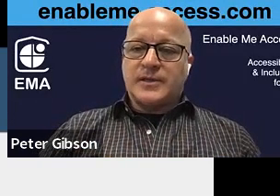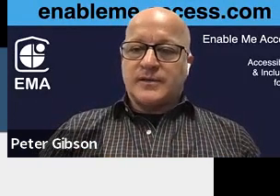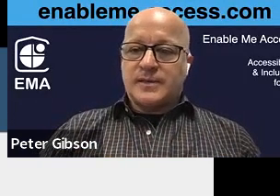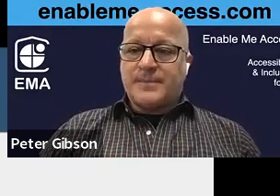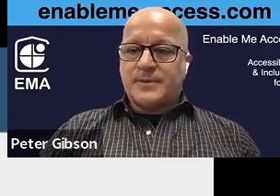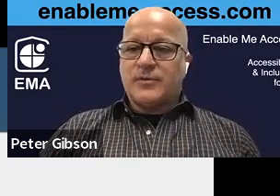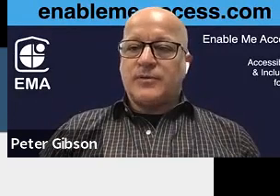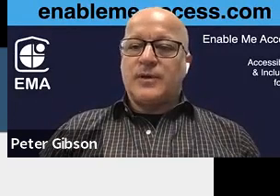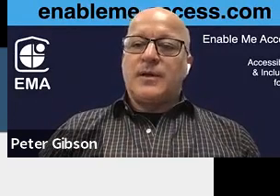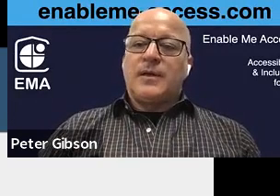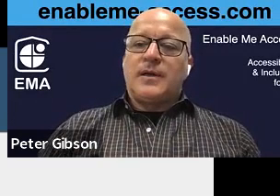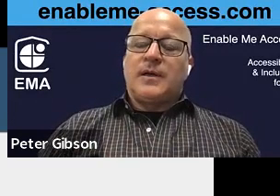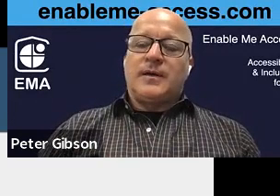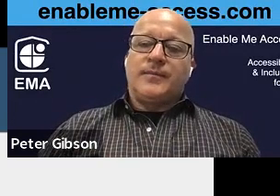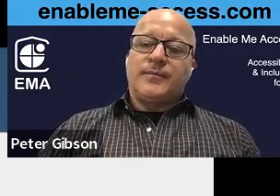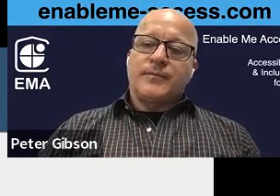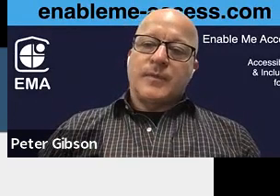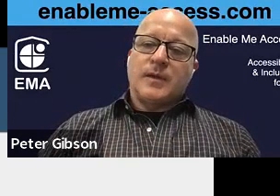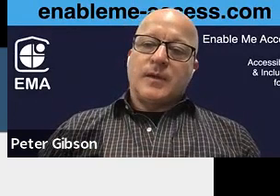next to the steps or